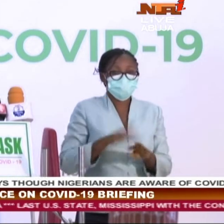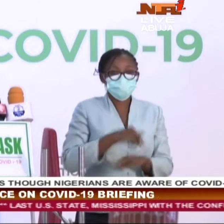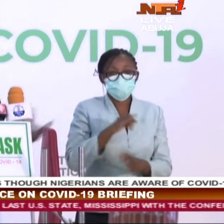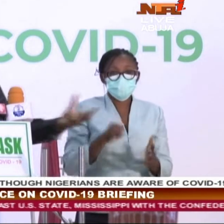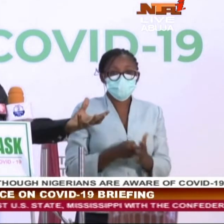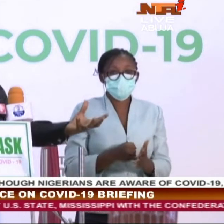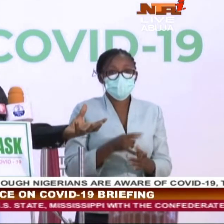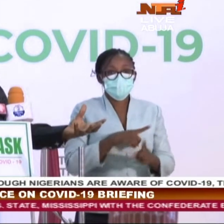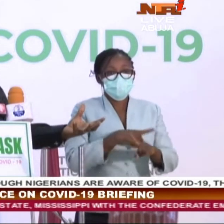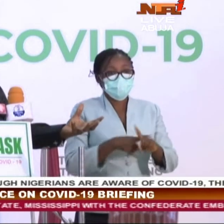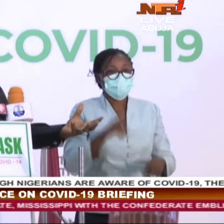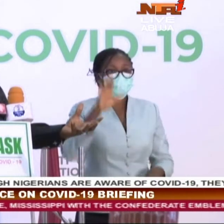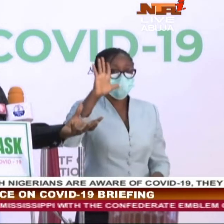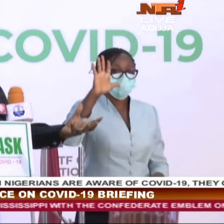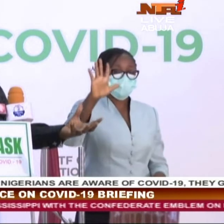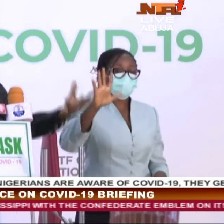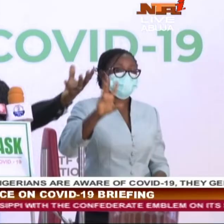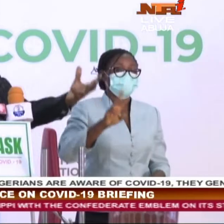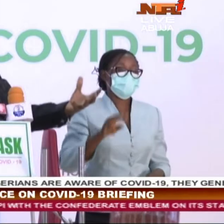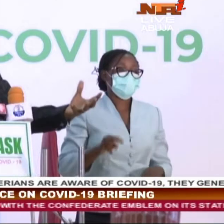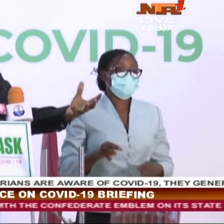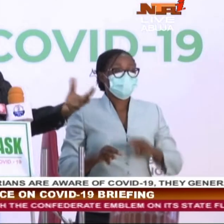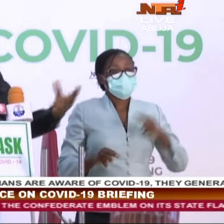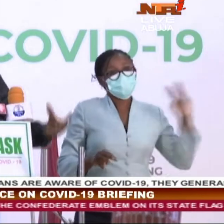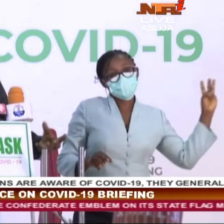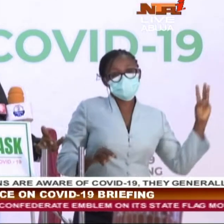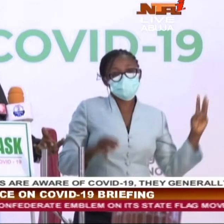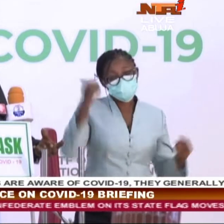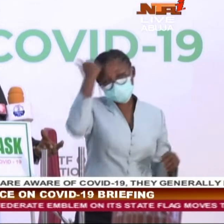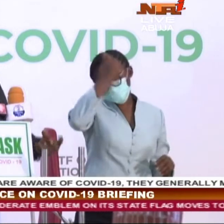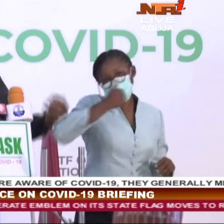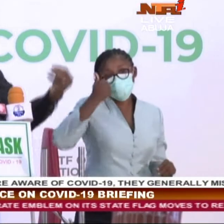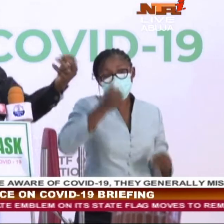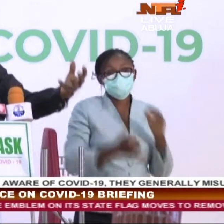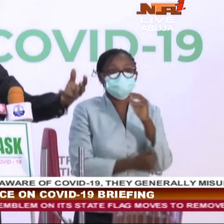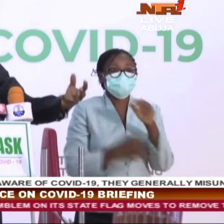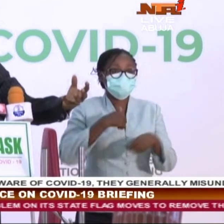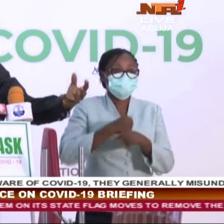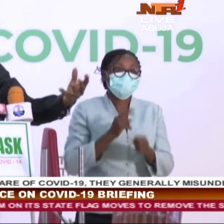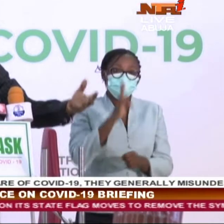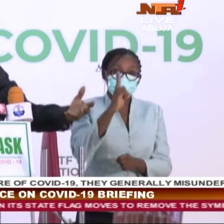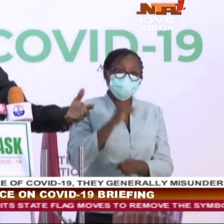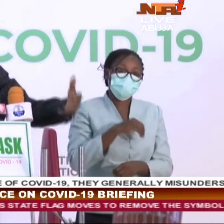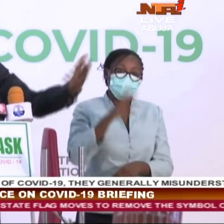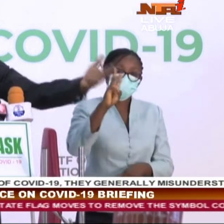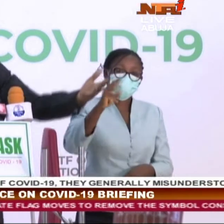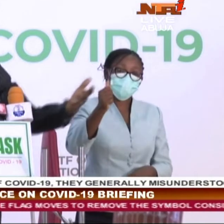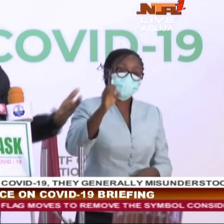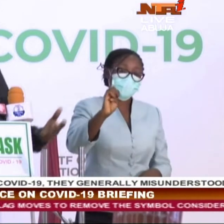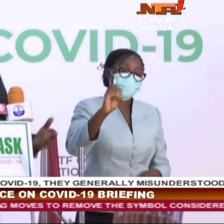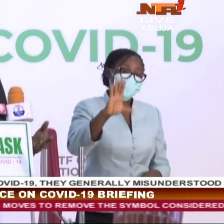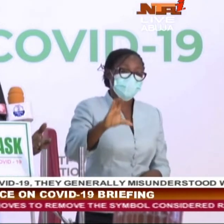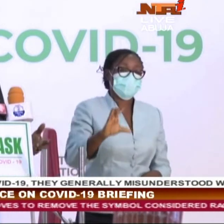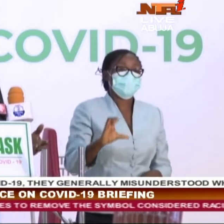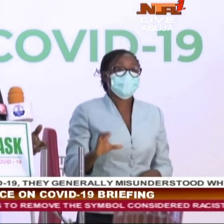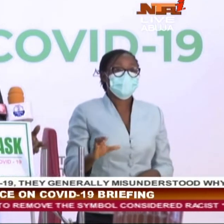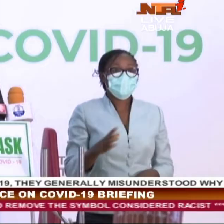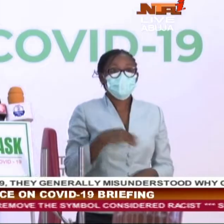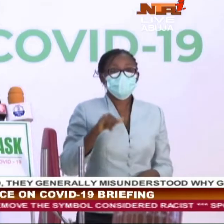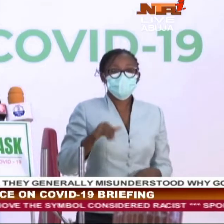countries constitute WAEC. If the other four are ready to start examination, say, in the month of